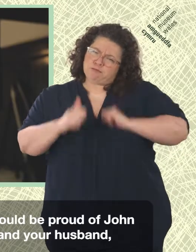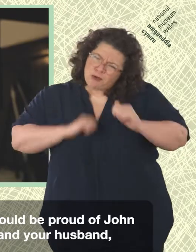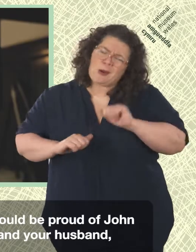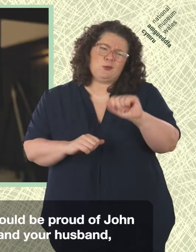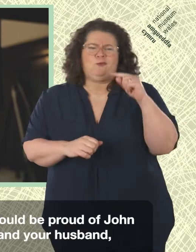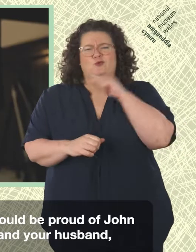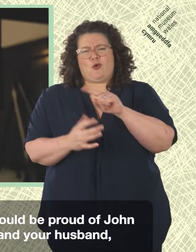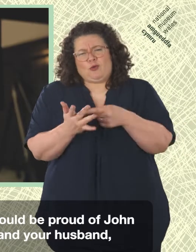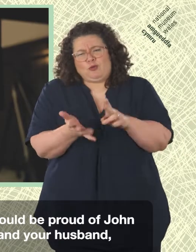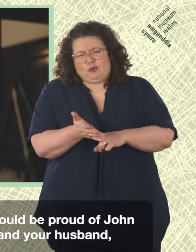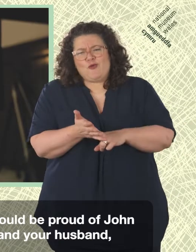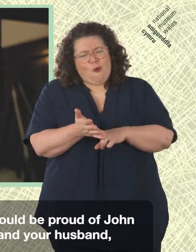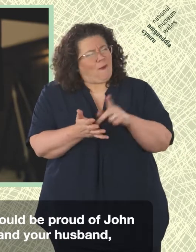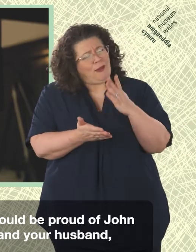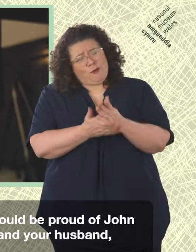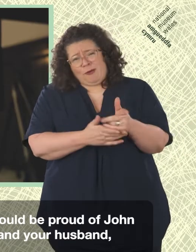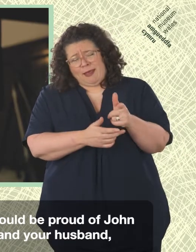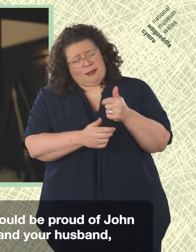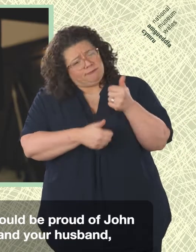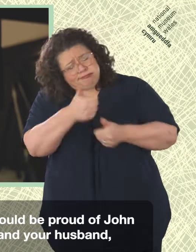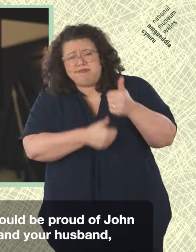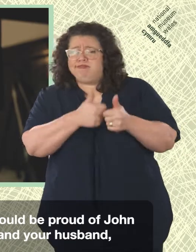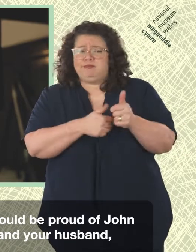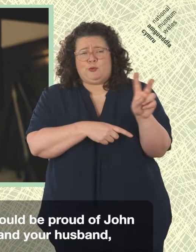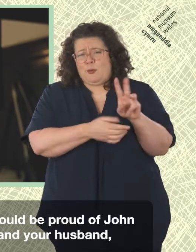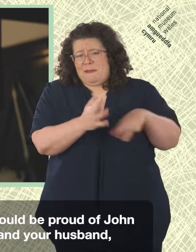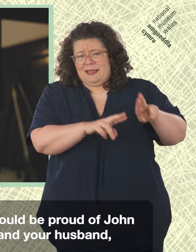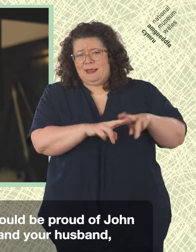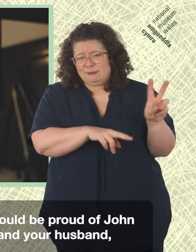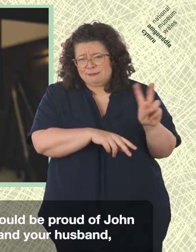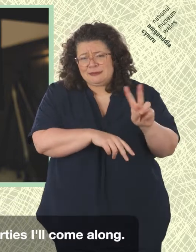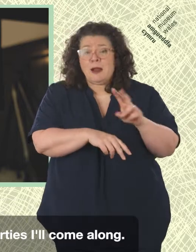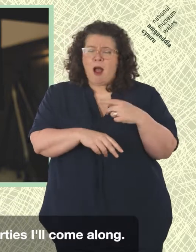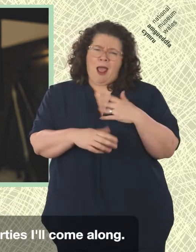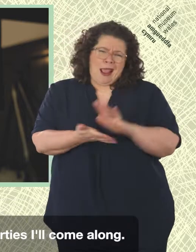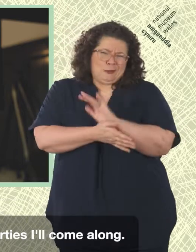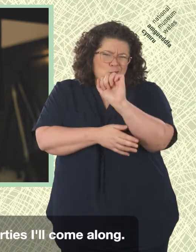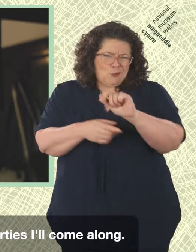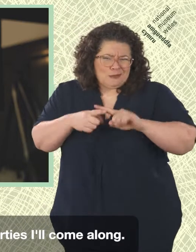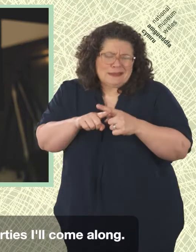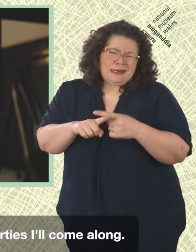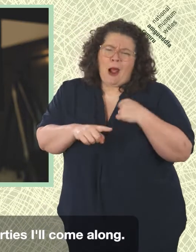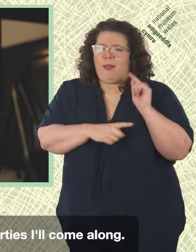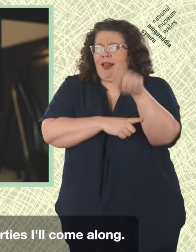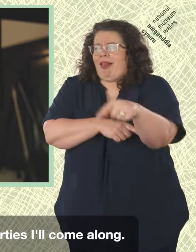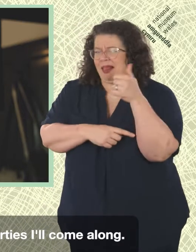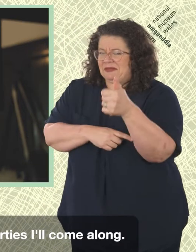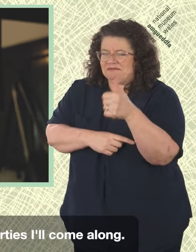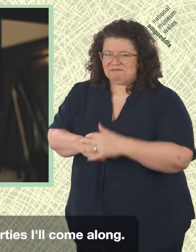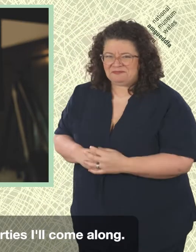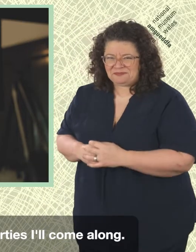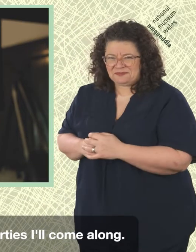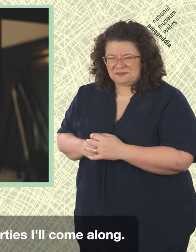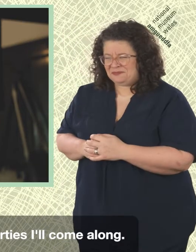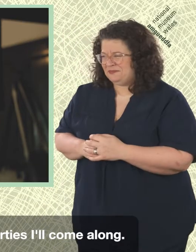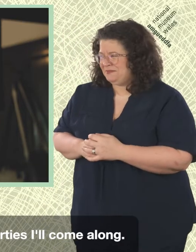you know, you should be proud of John Bach. He is a credit to both you and your husband. And yes, I do enjoy your knitting parties.